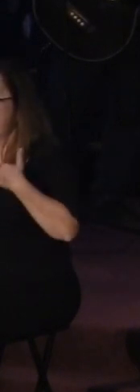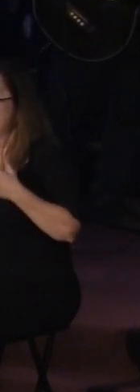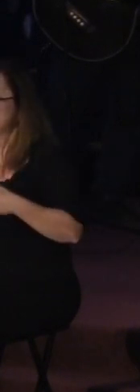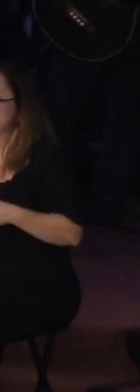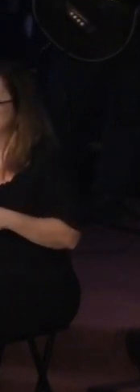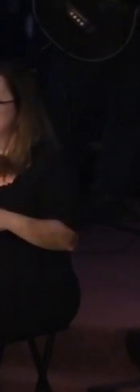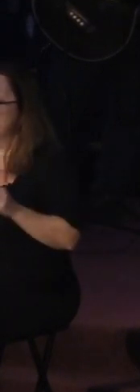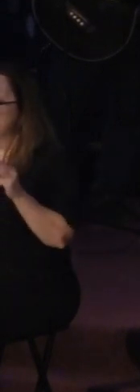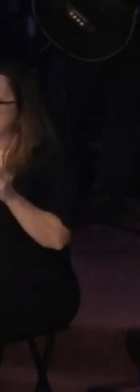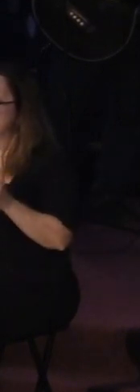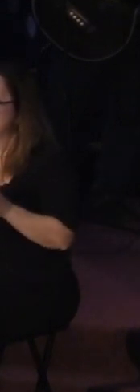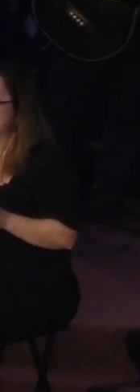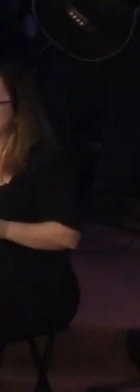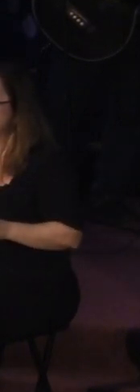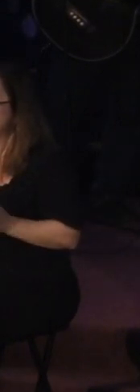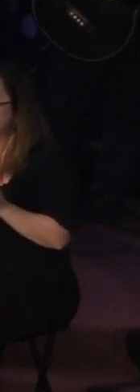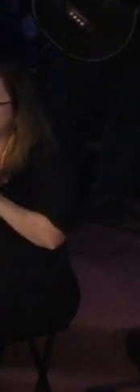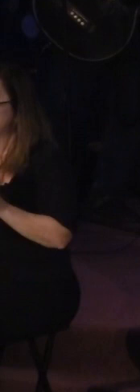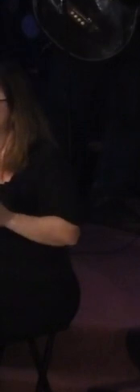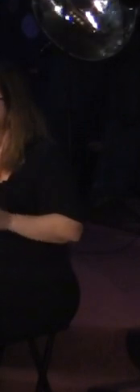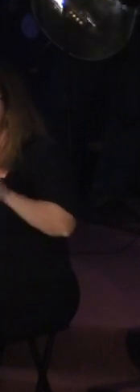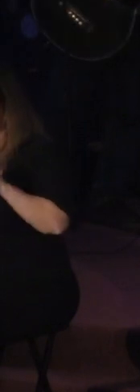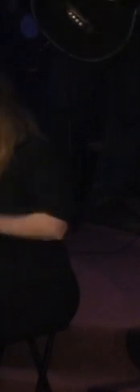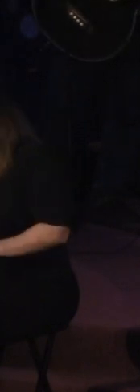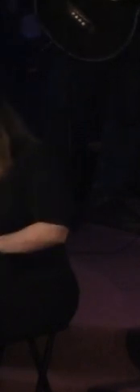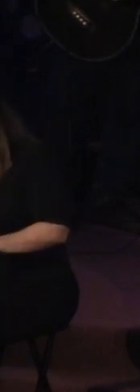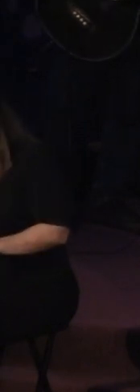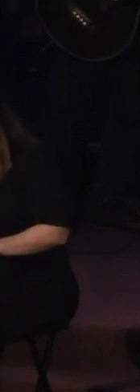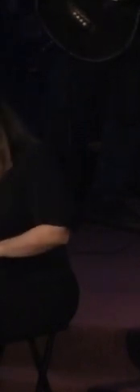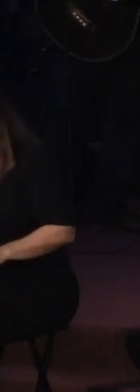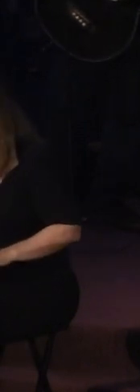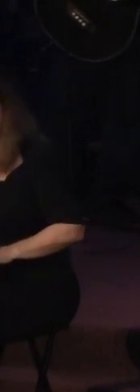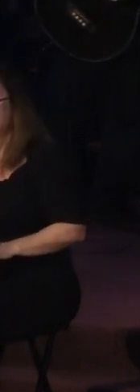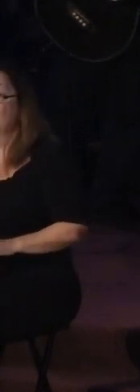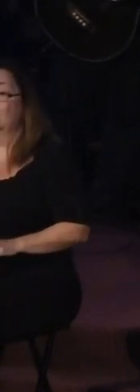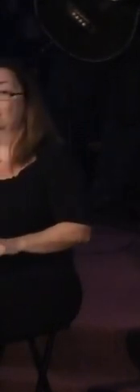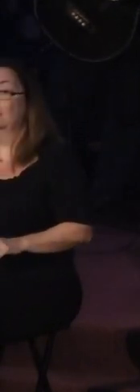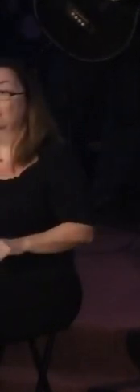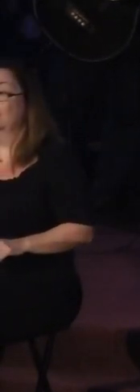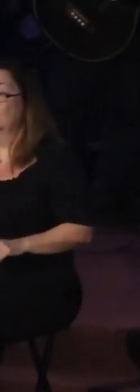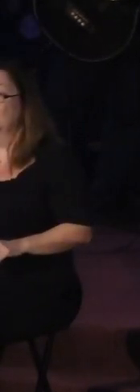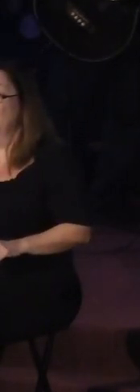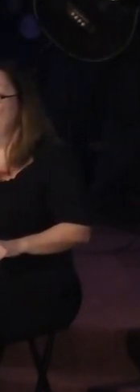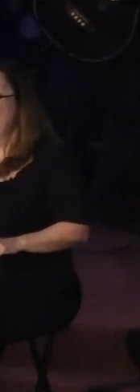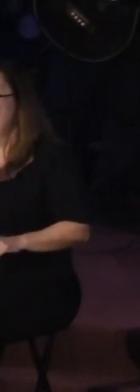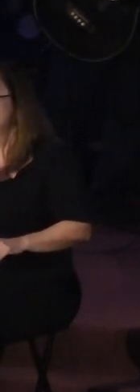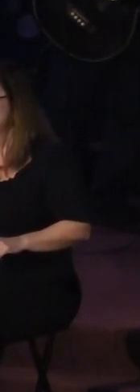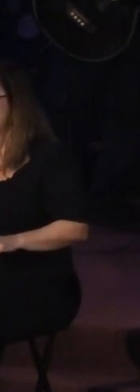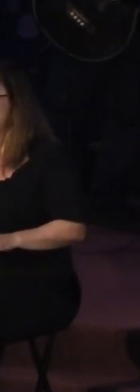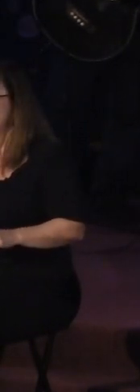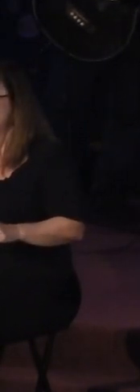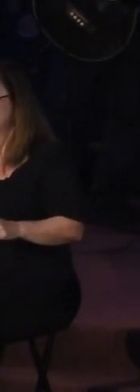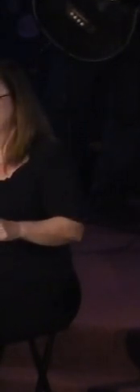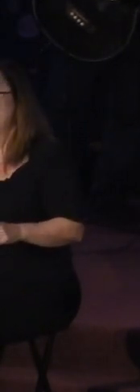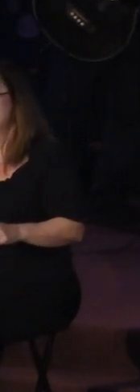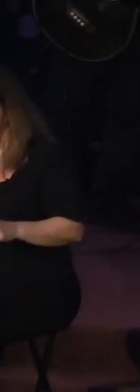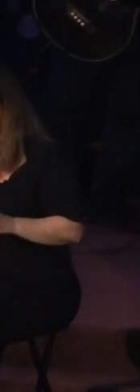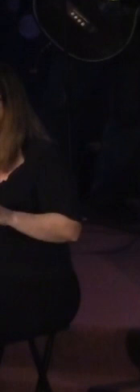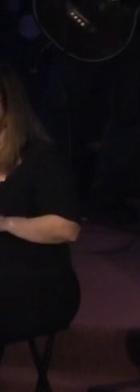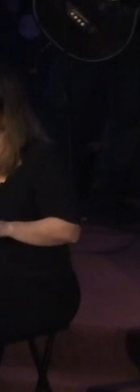witness against another person? And they were bearing false witness? They shouldn't have done